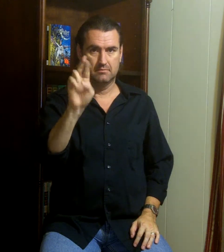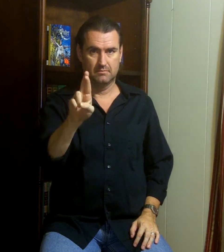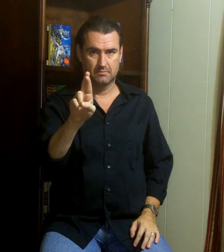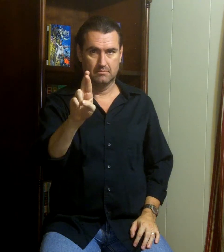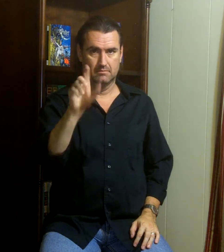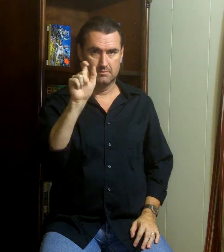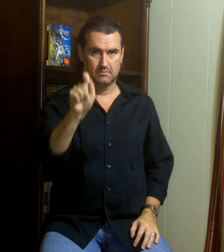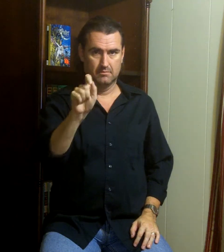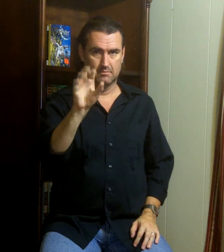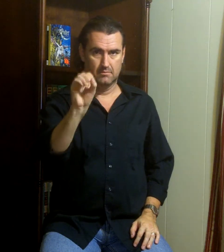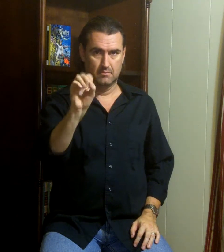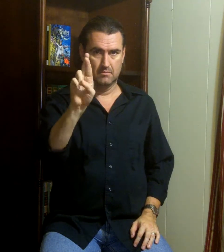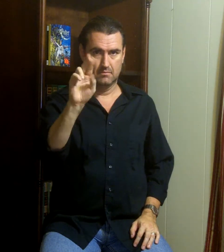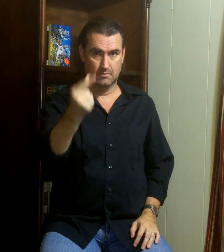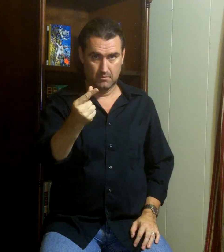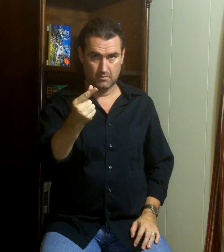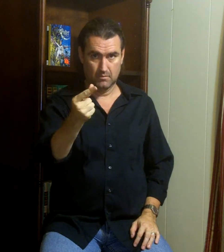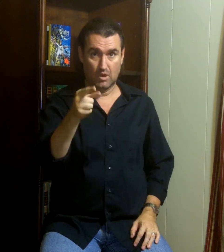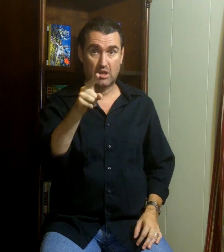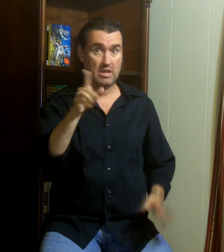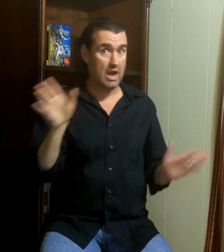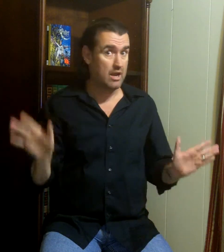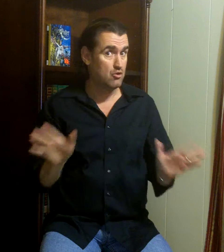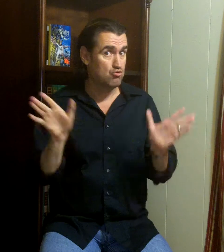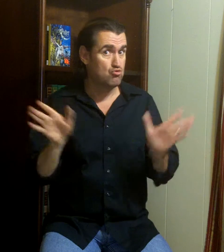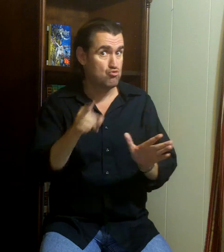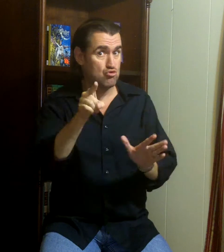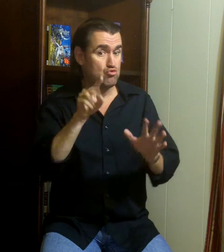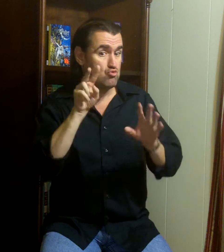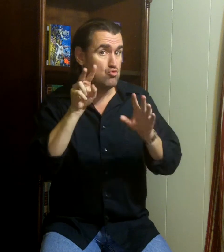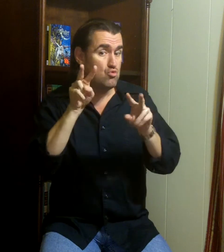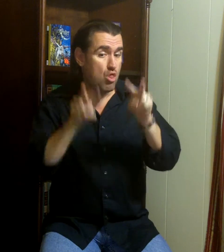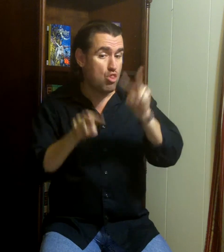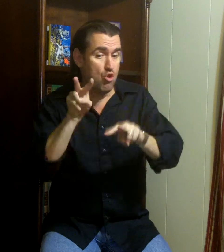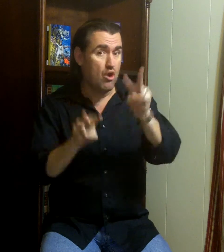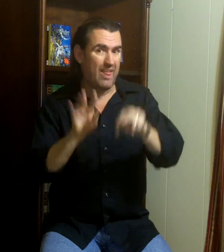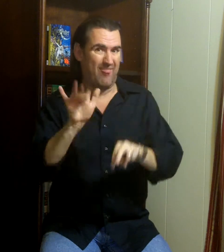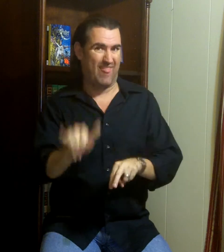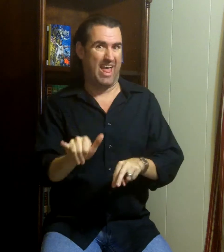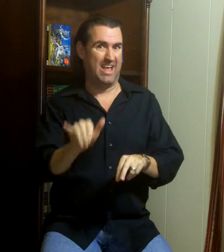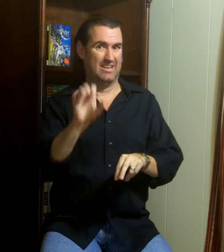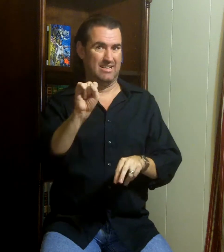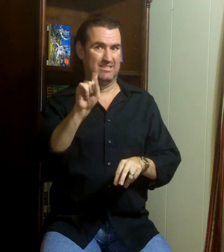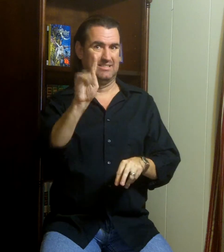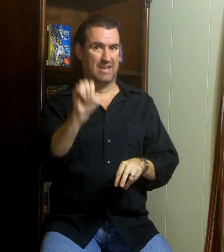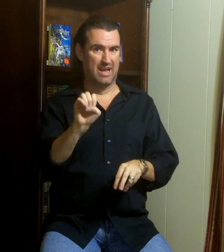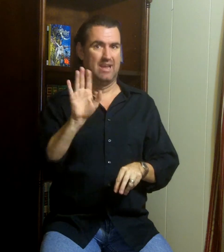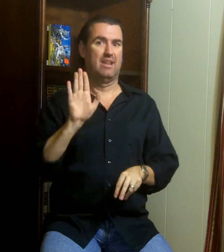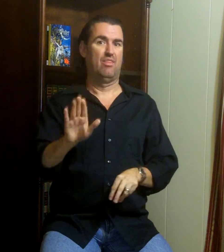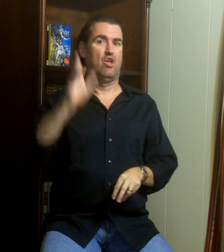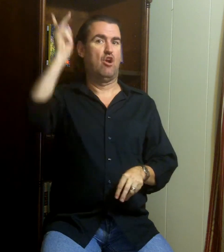www.seecenter.org. I encourage you to go check out their website so you can know more about them, their philosophy for educational